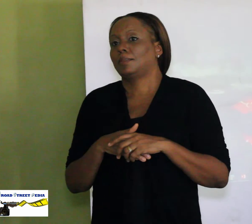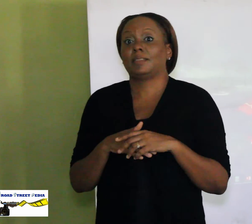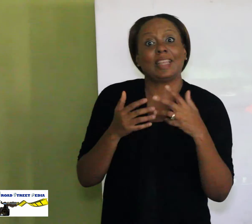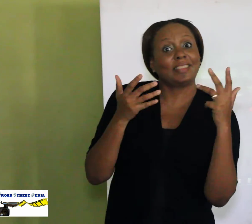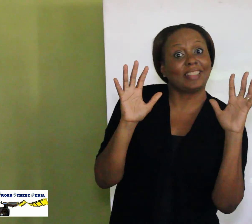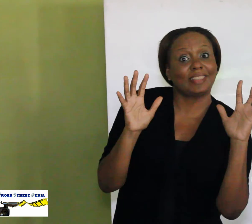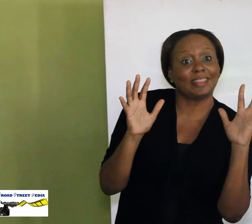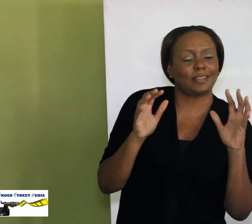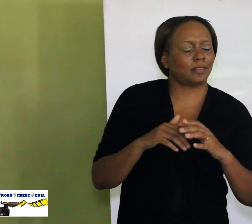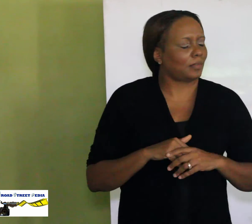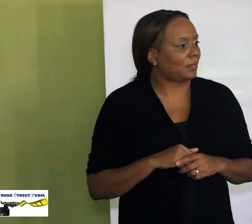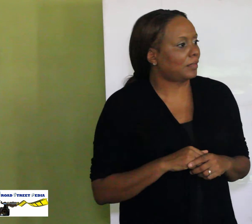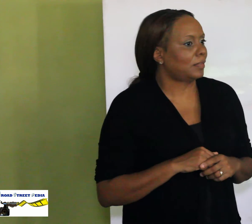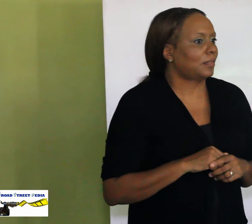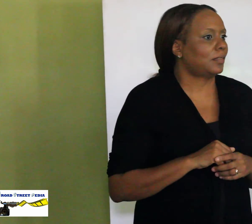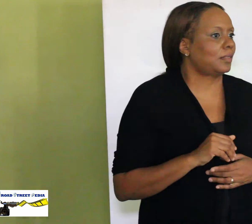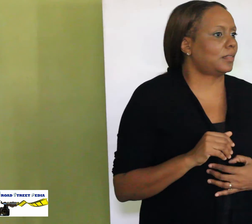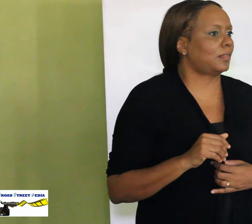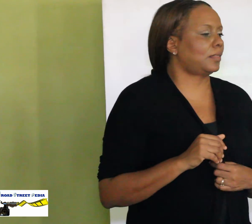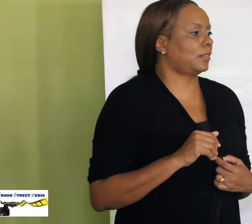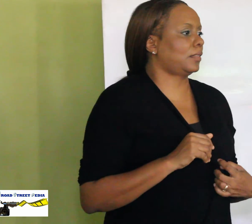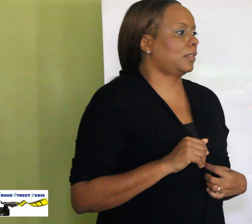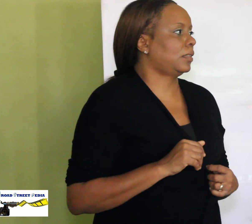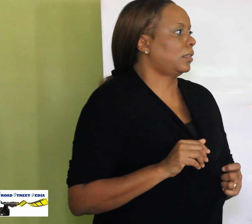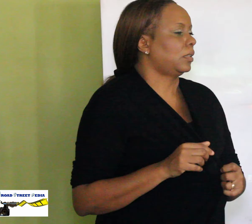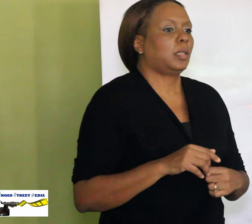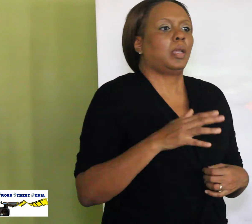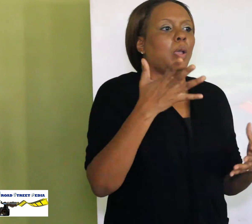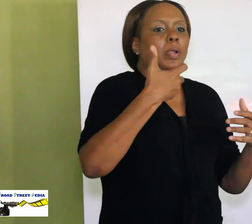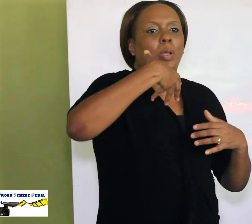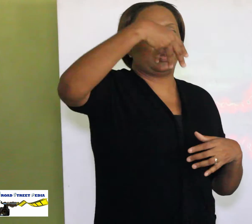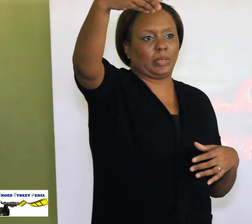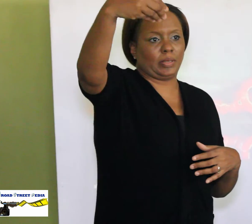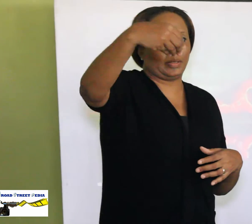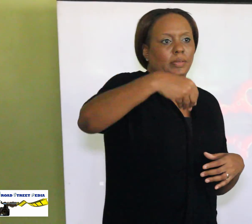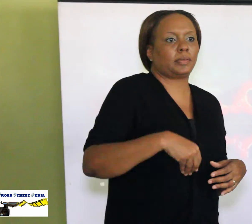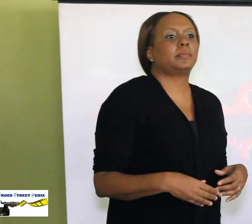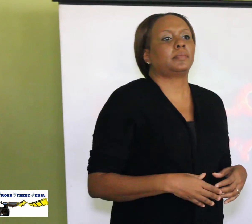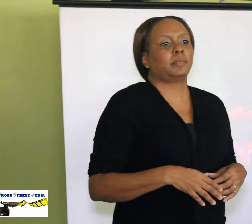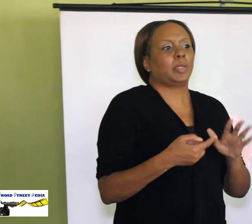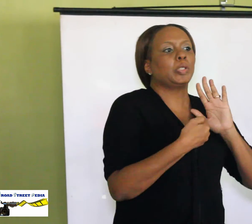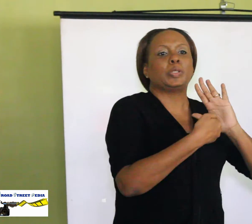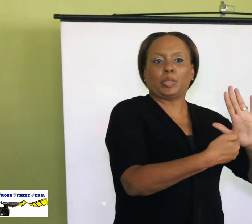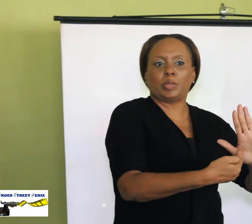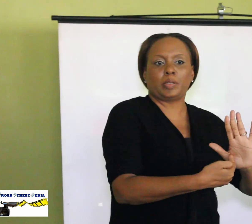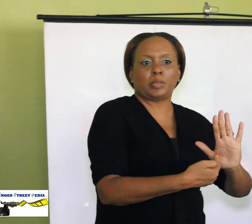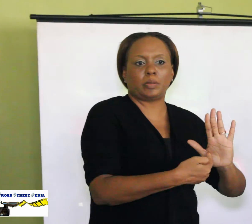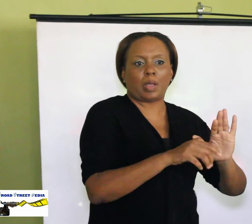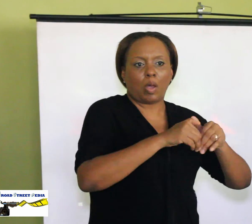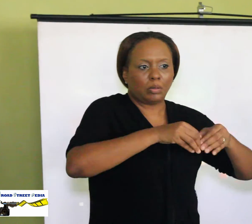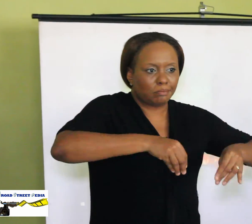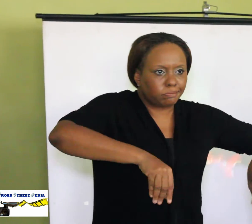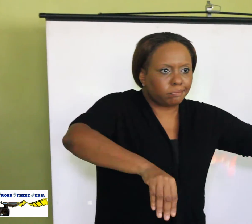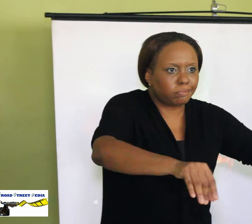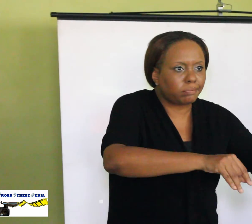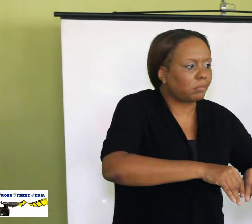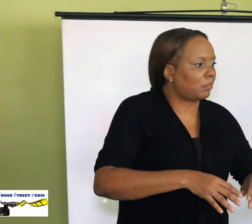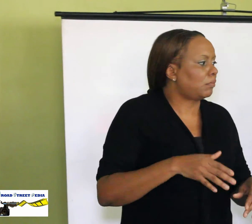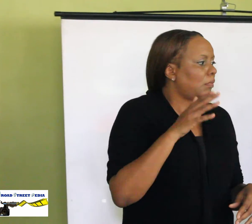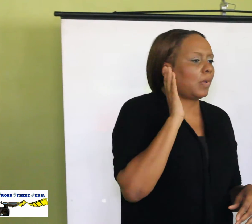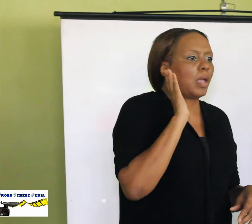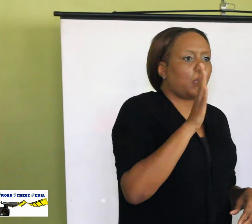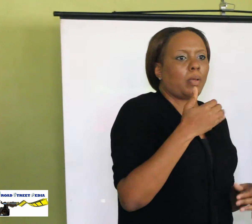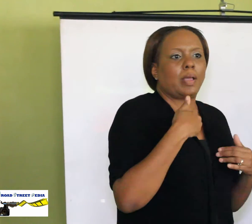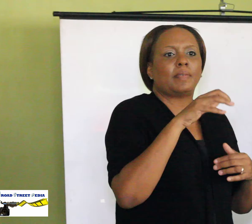So that's it on fertilizer. And we're going to go outside and have a practical session. We will be